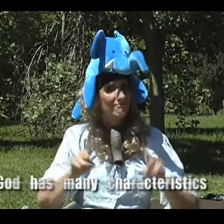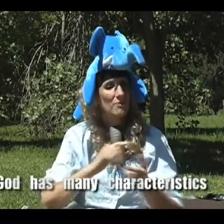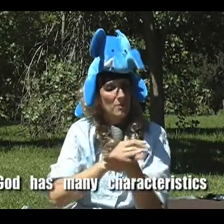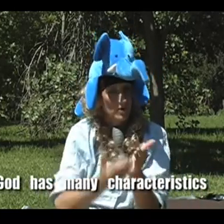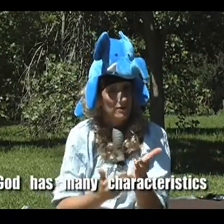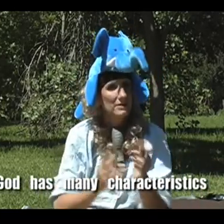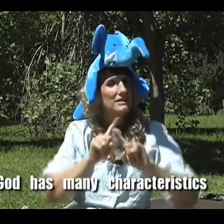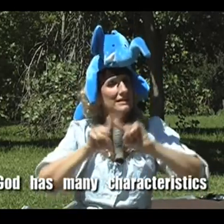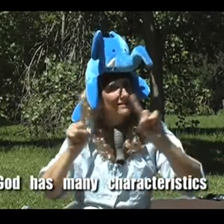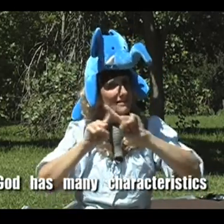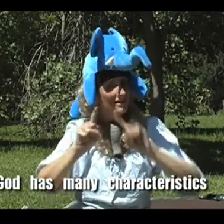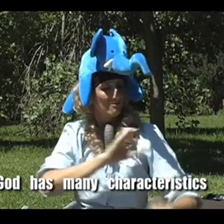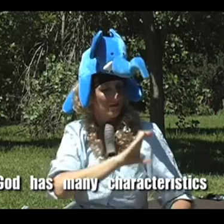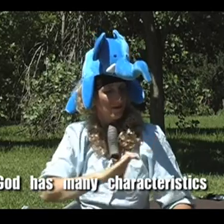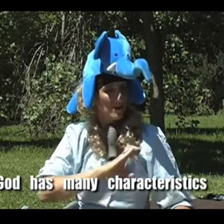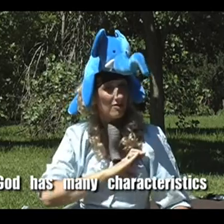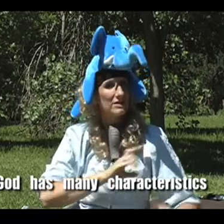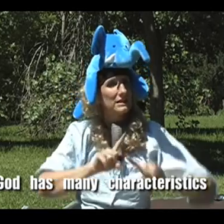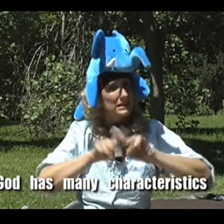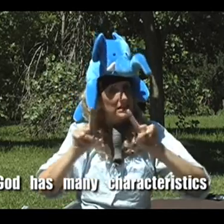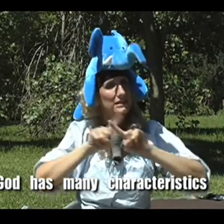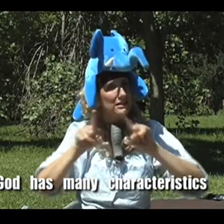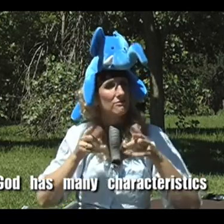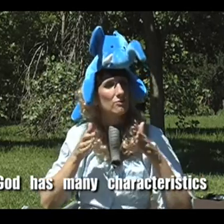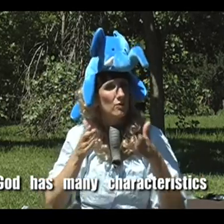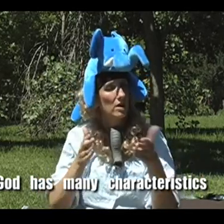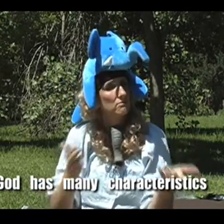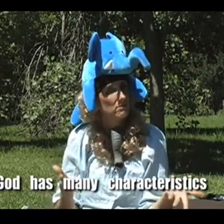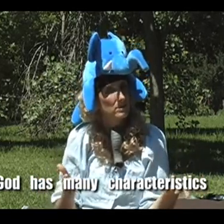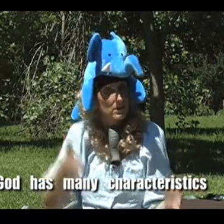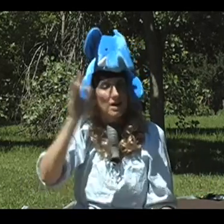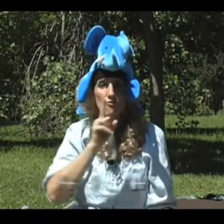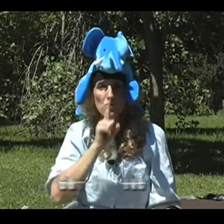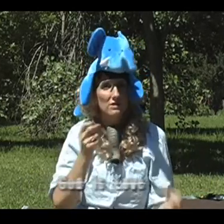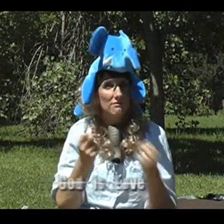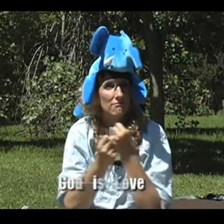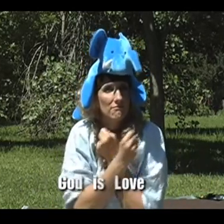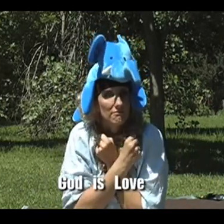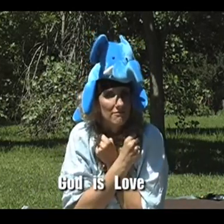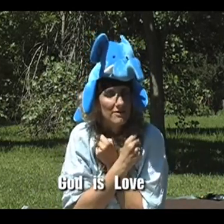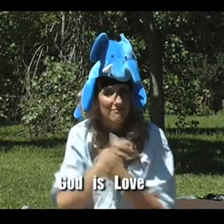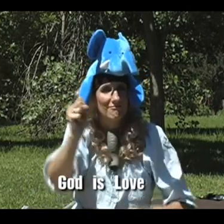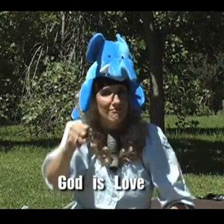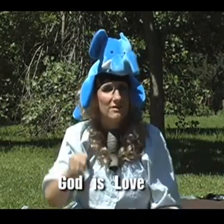God has many different parts and many different characteristics. God has many different ways. God is love,